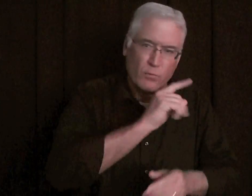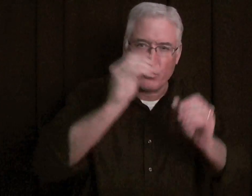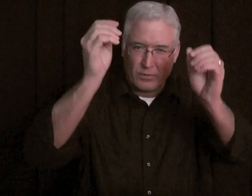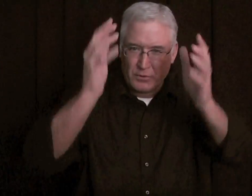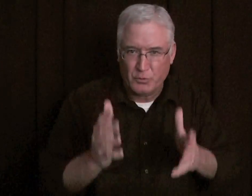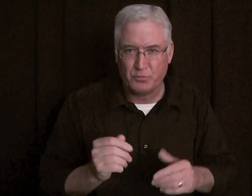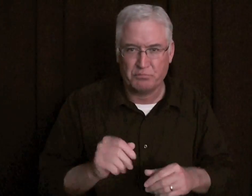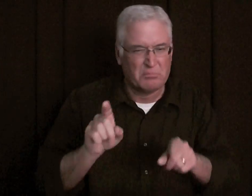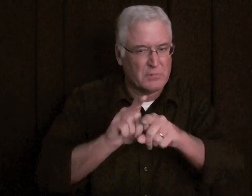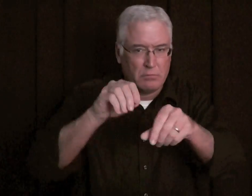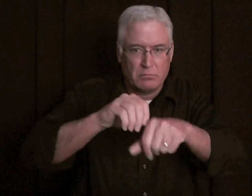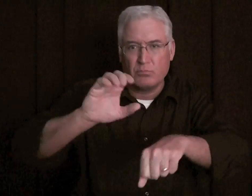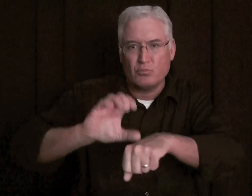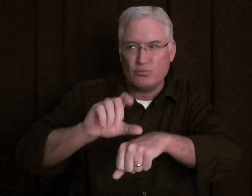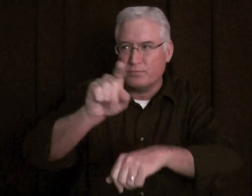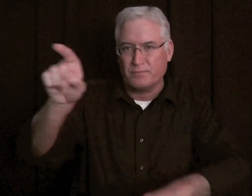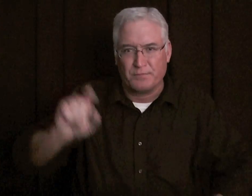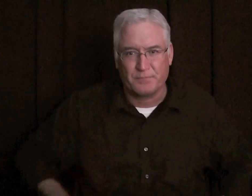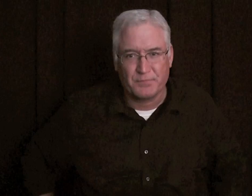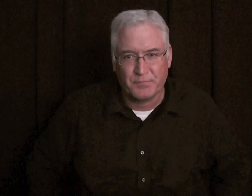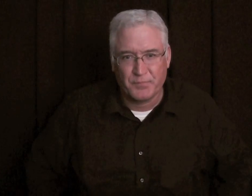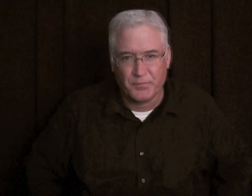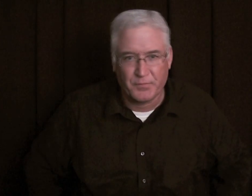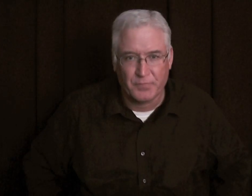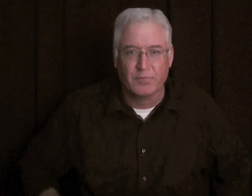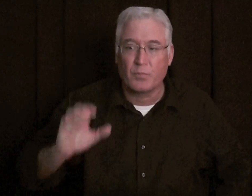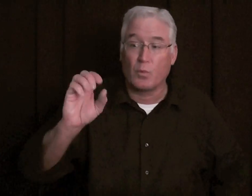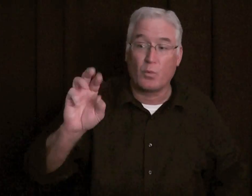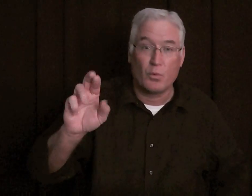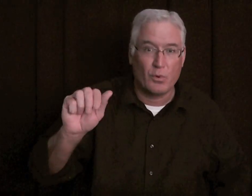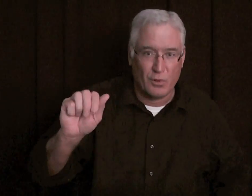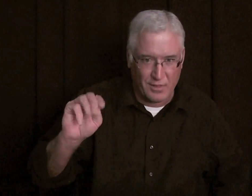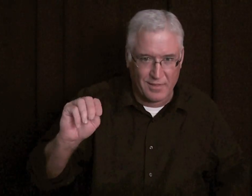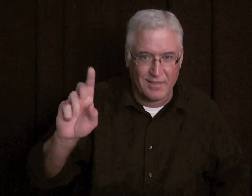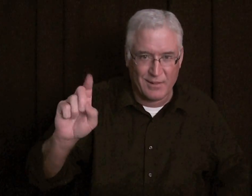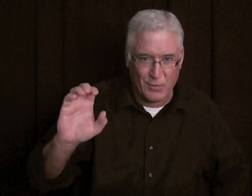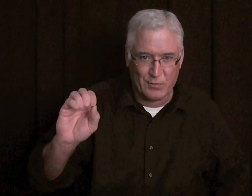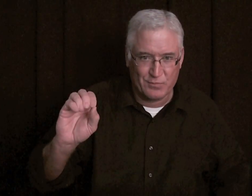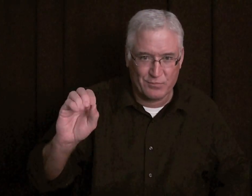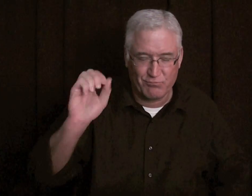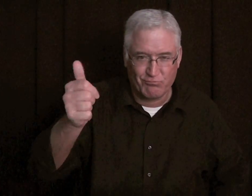and as false teachers do. Corn deal.